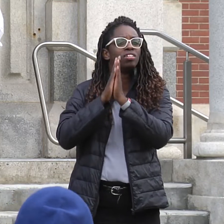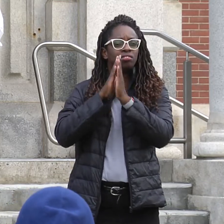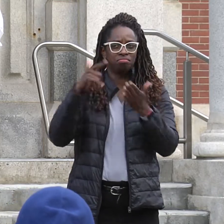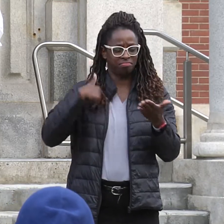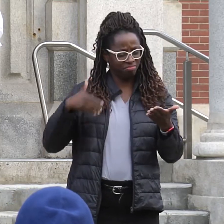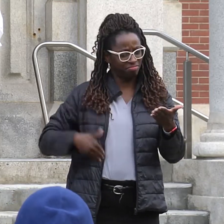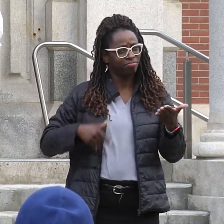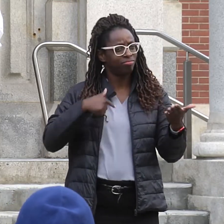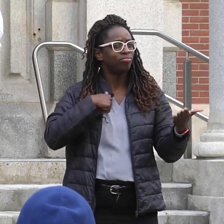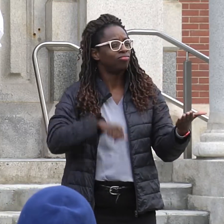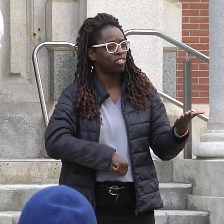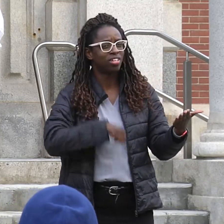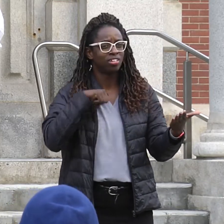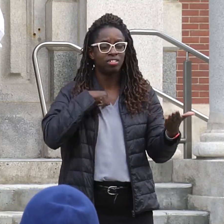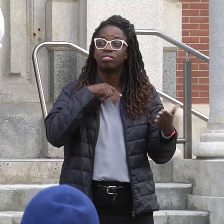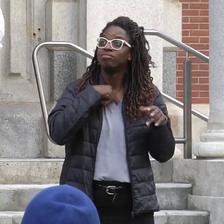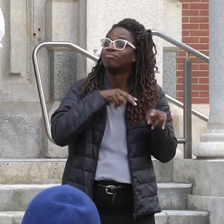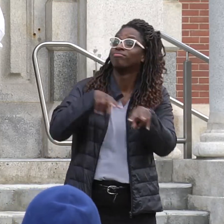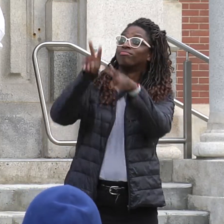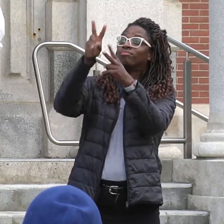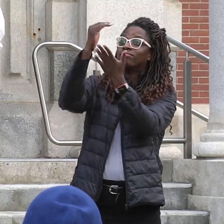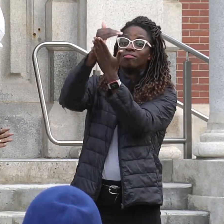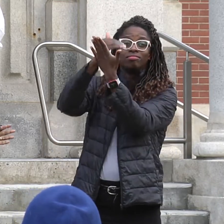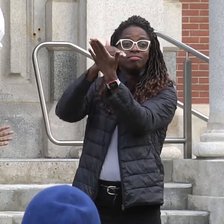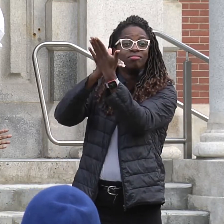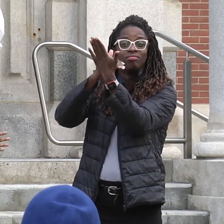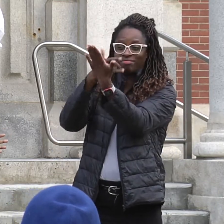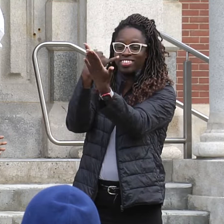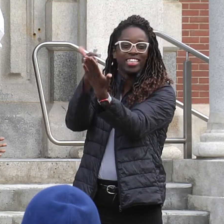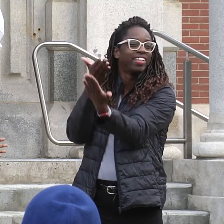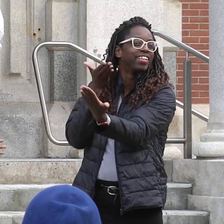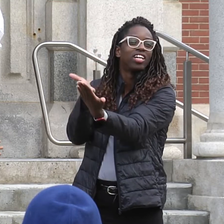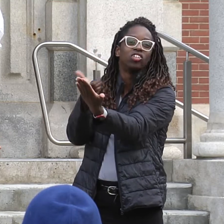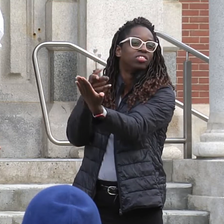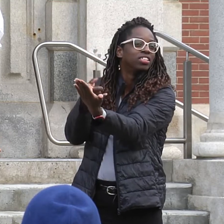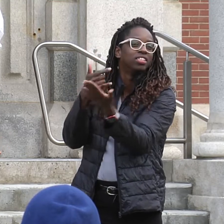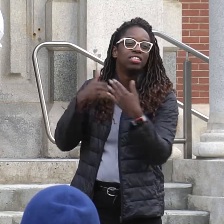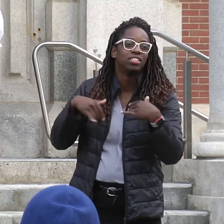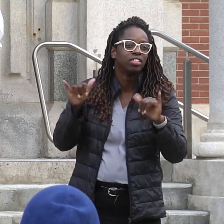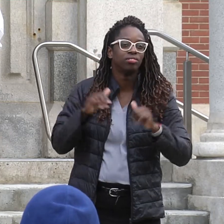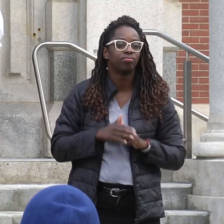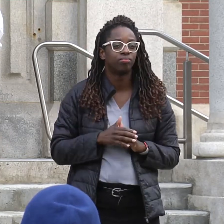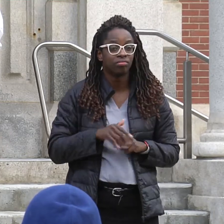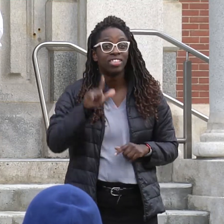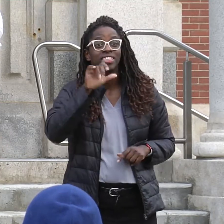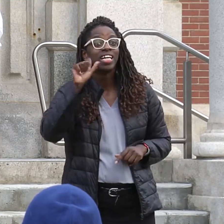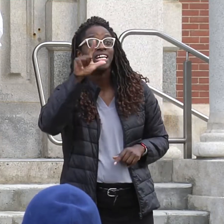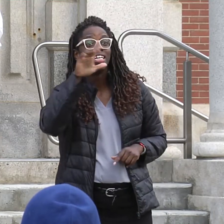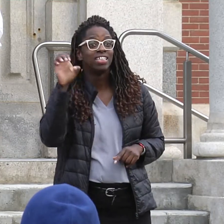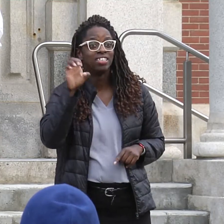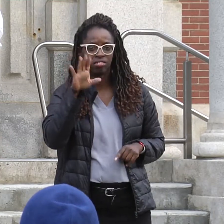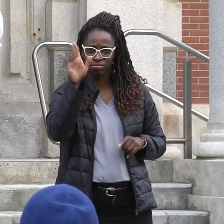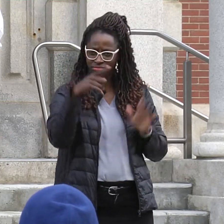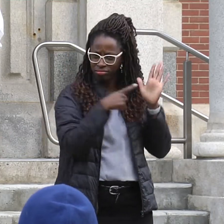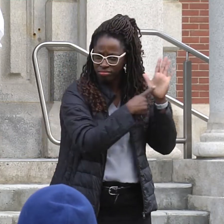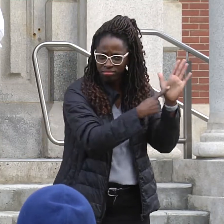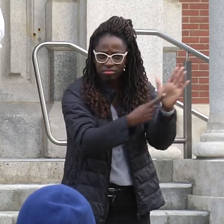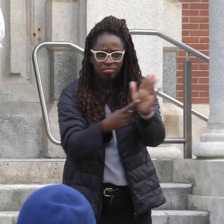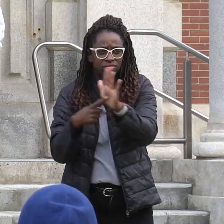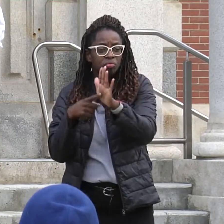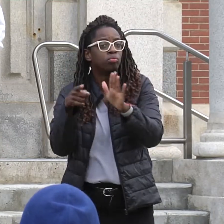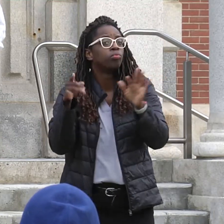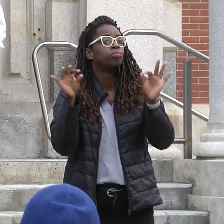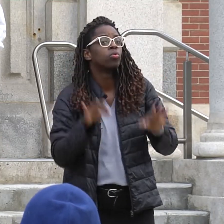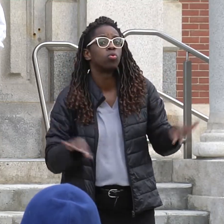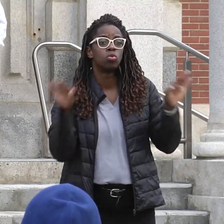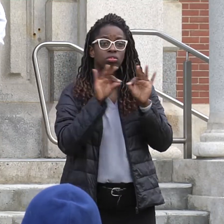to the rafters lifted, it will be said of me. Lisa Lee established an important era in literary history because I